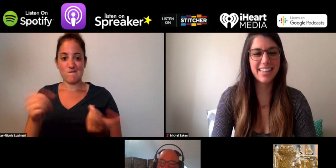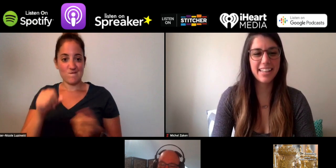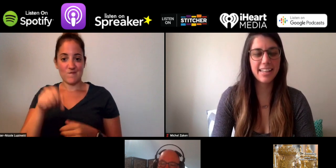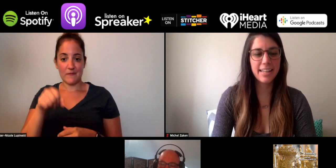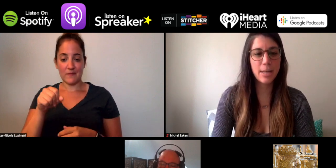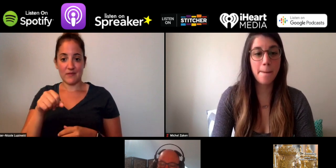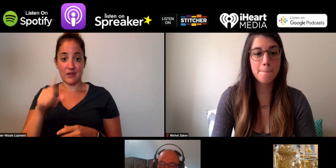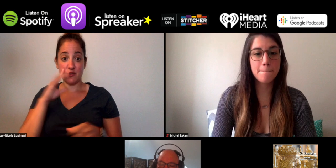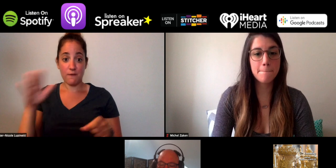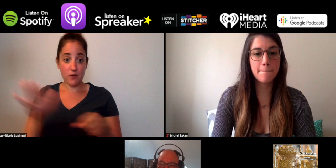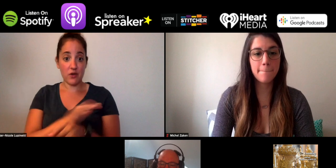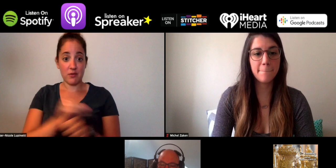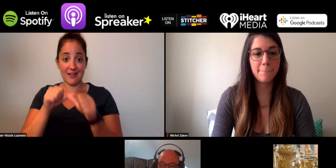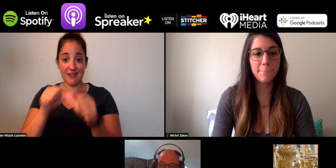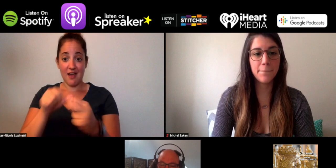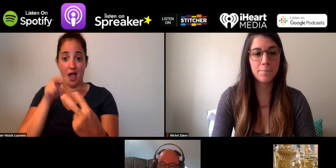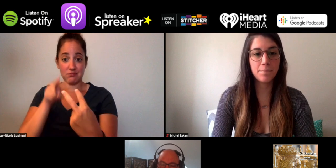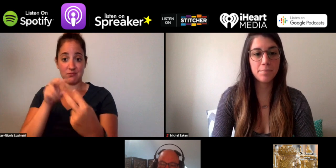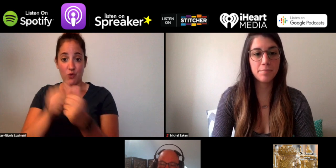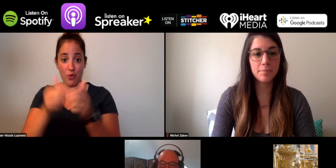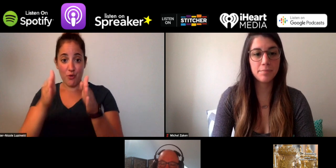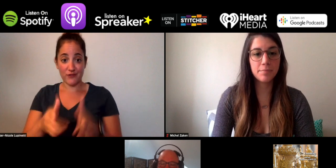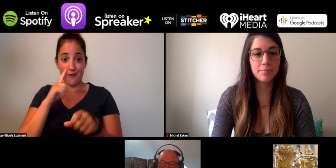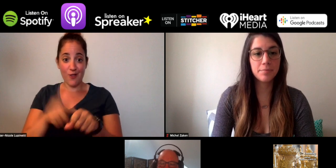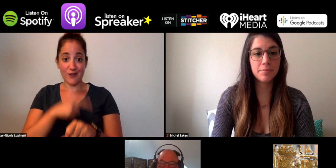And to maintain eye contact with someone for this long